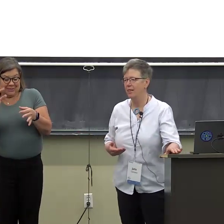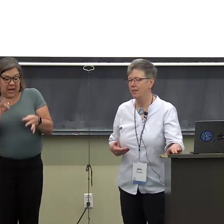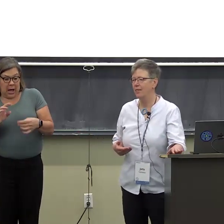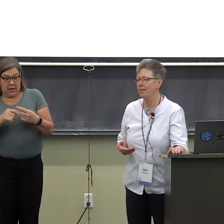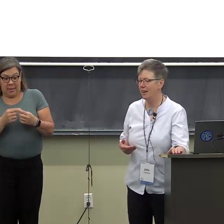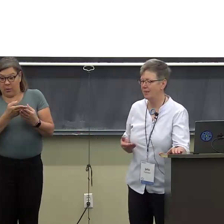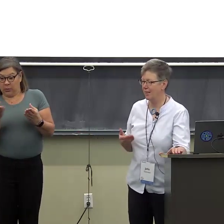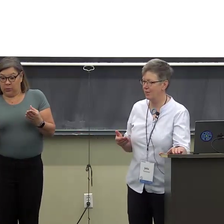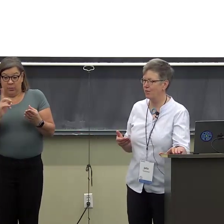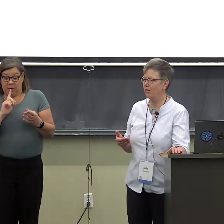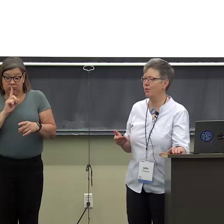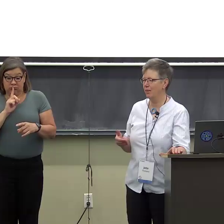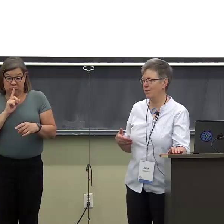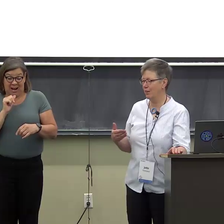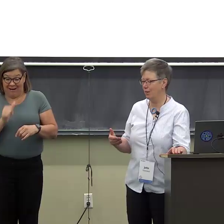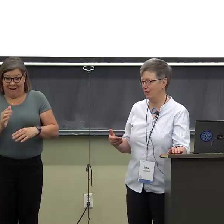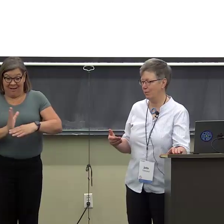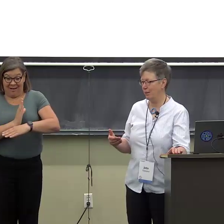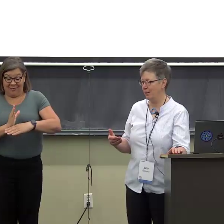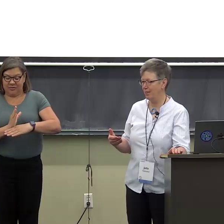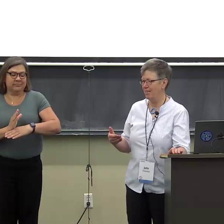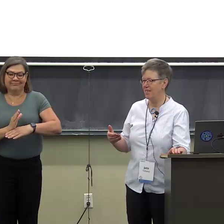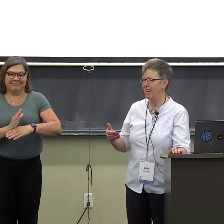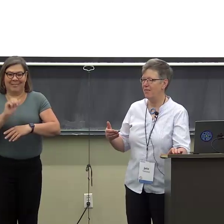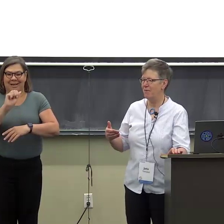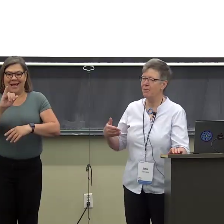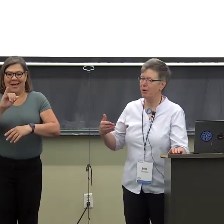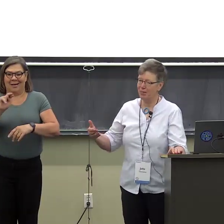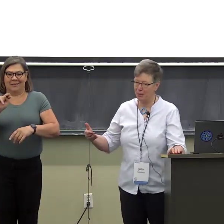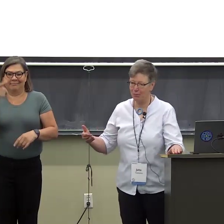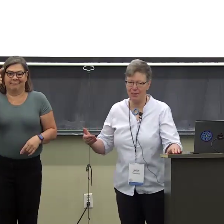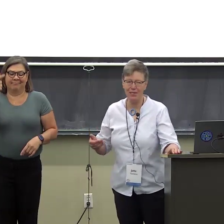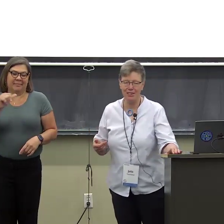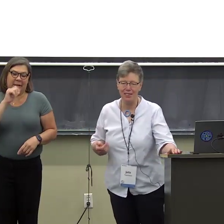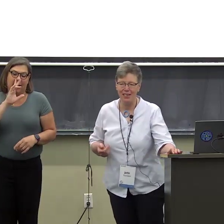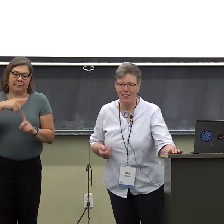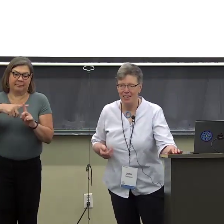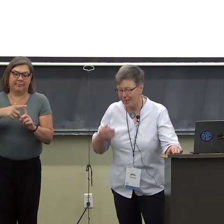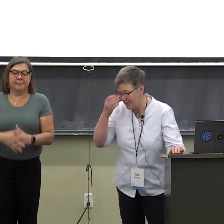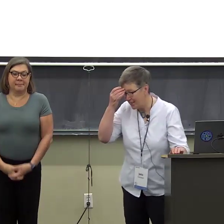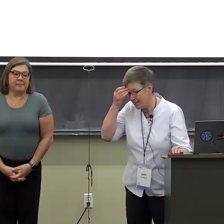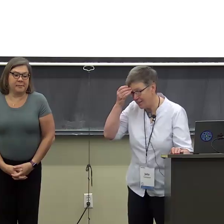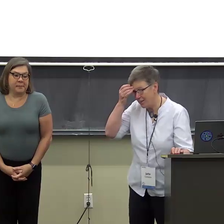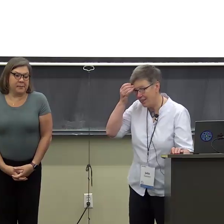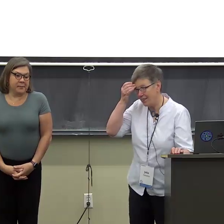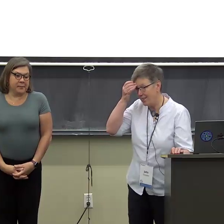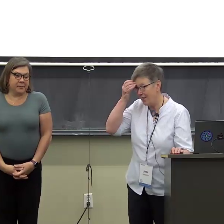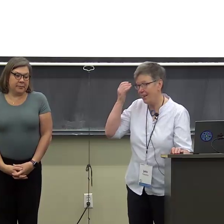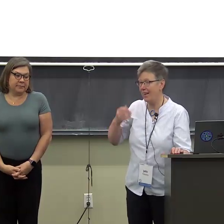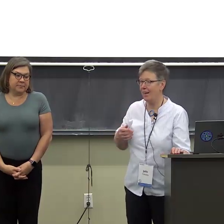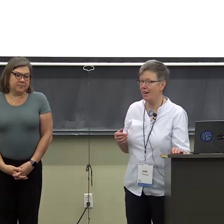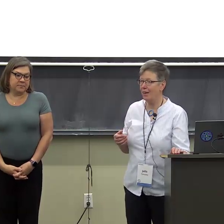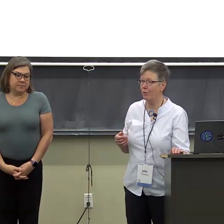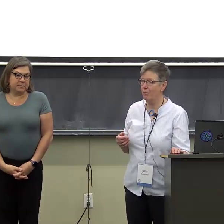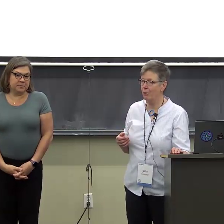average, then you tend not to be in a positive position. The other thing is